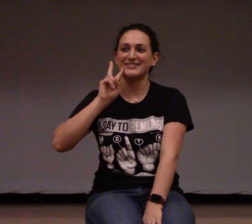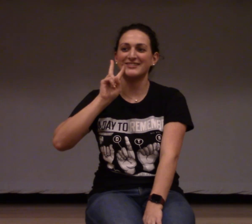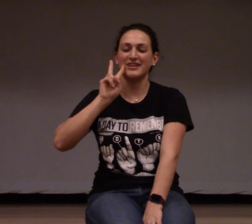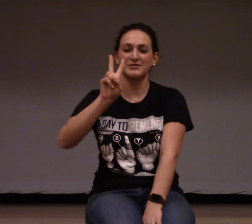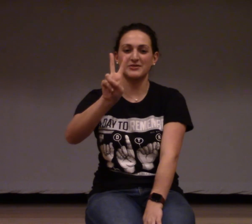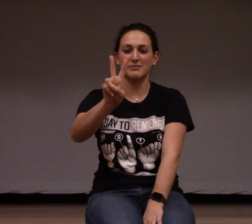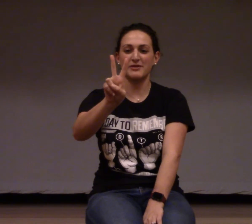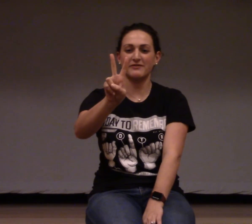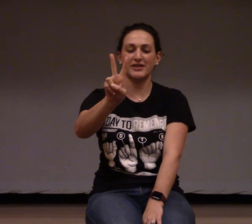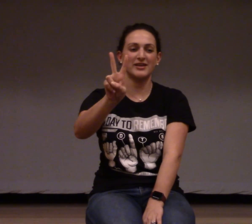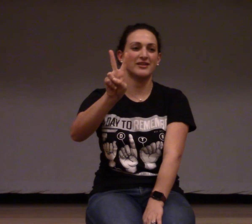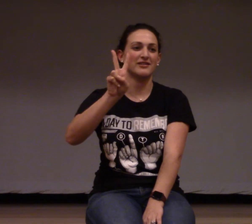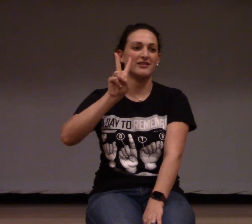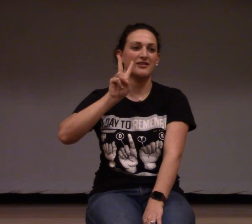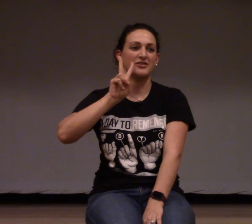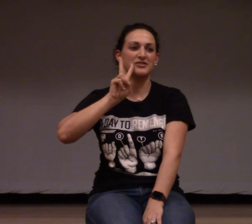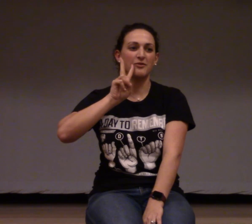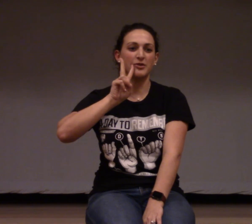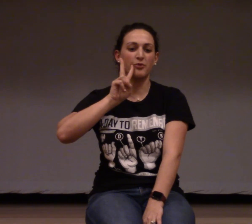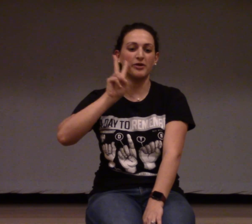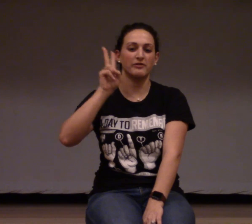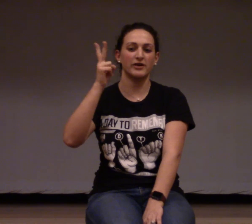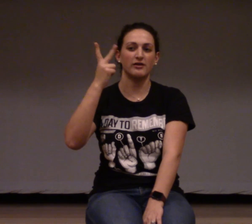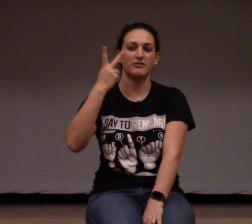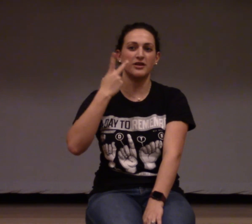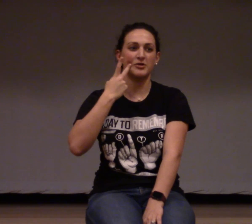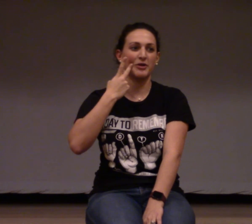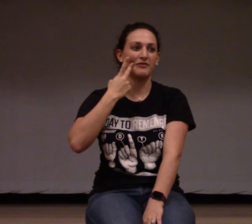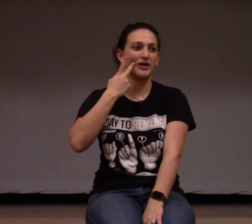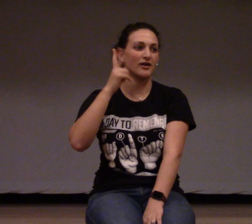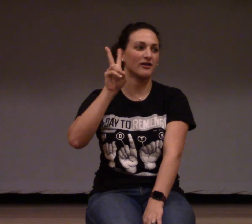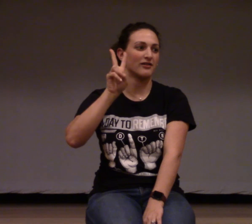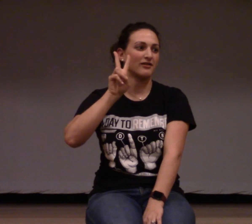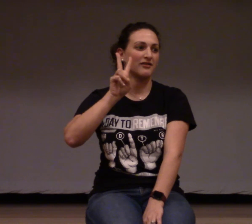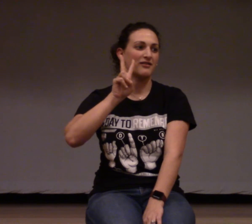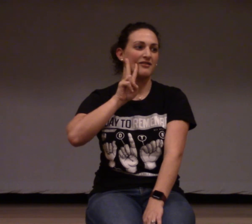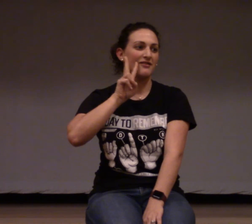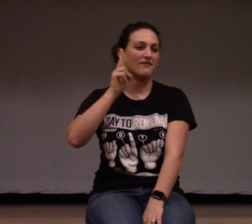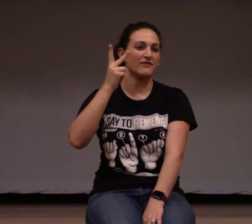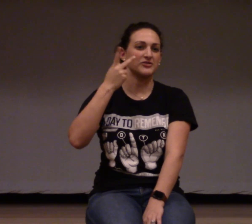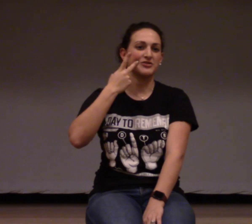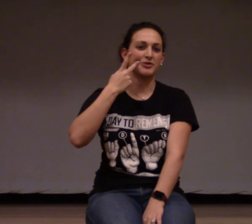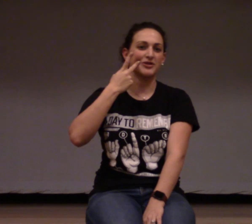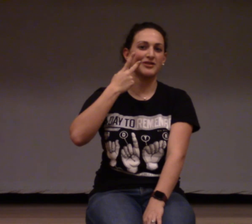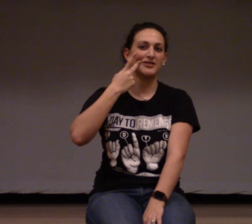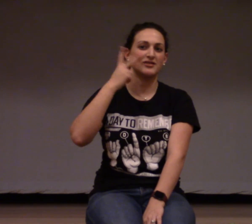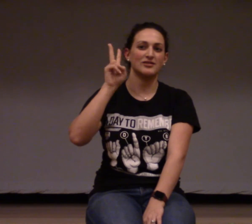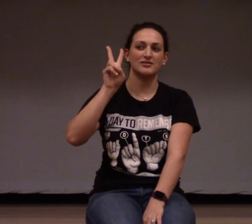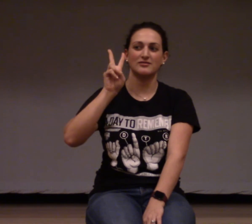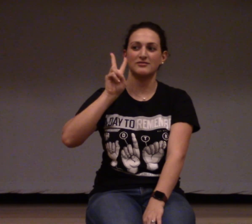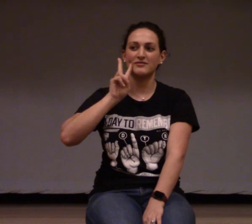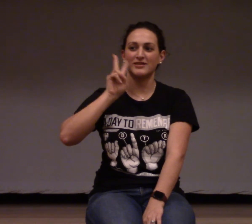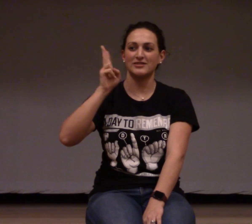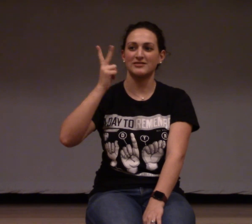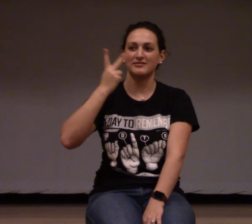Okay, so it's going to be a V. You start with your pointer finger, then your middle finger. Vegetables.